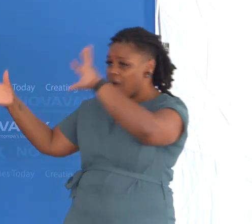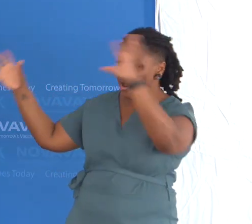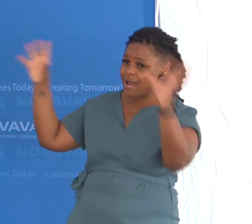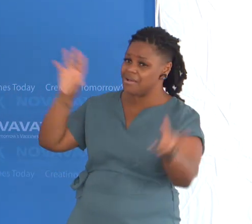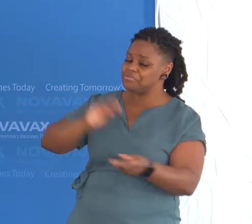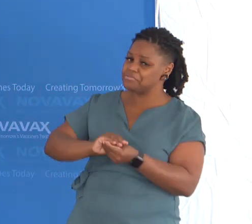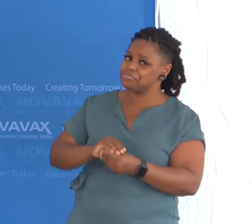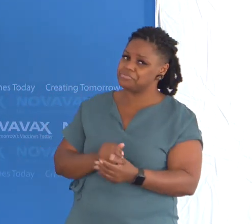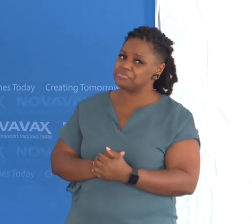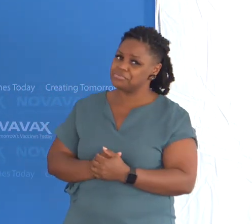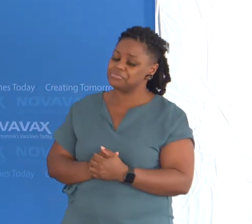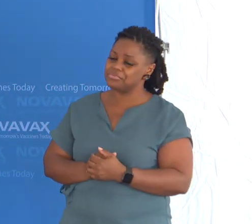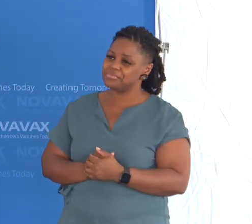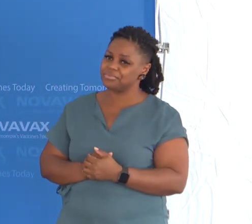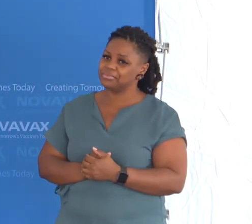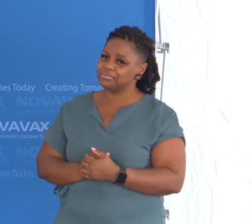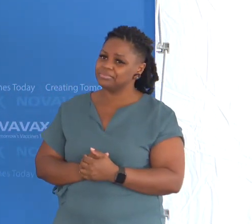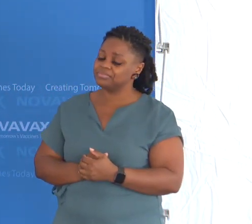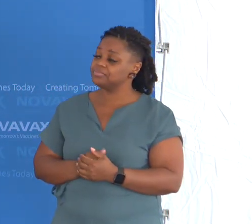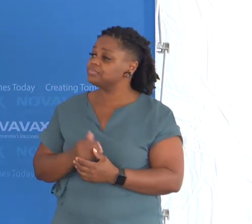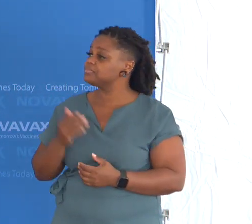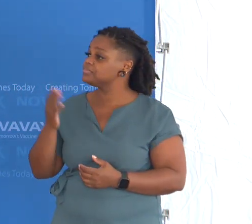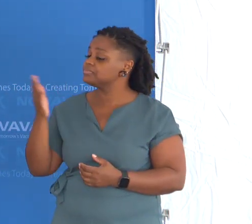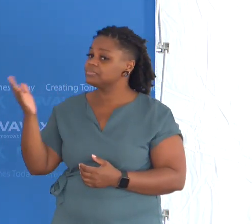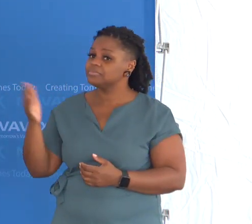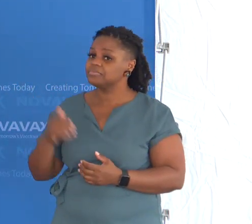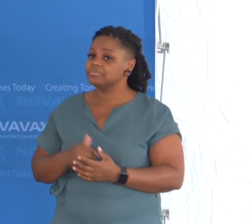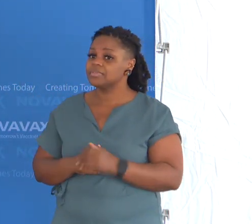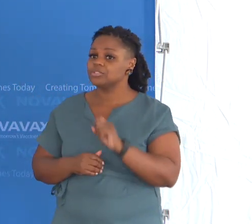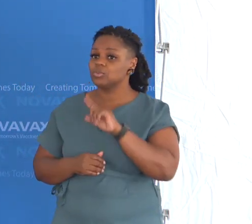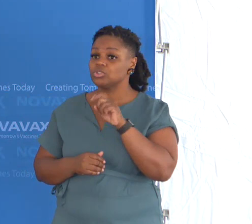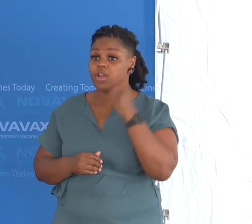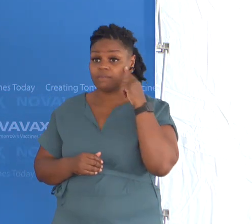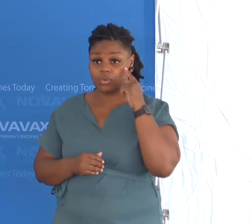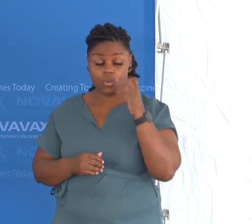Sir. I actually had a question for Governor Hogan.